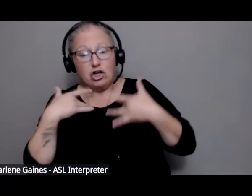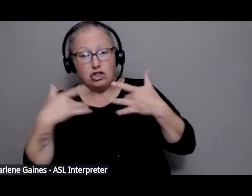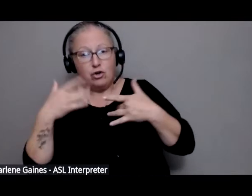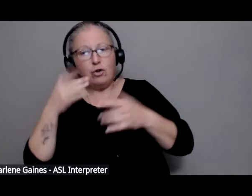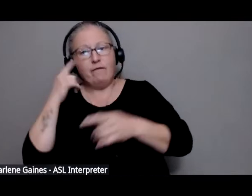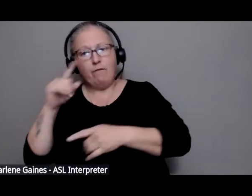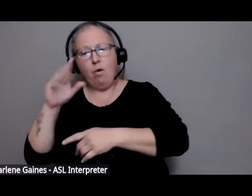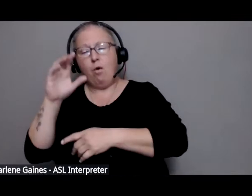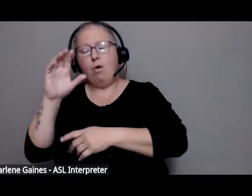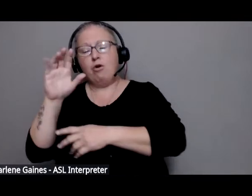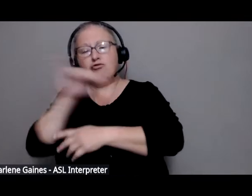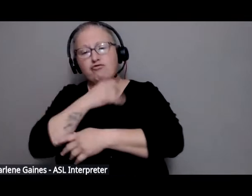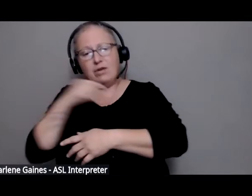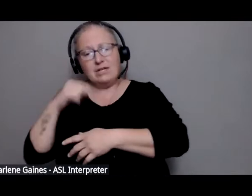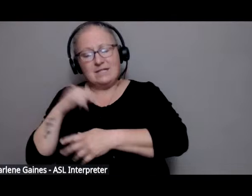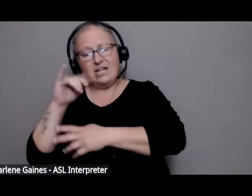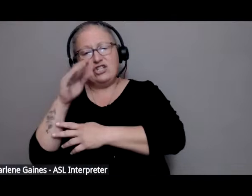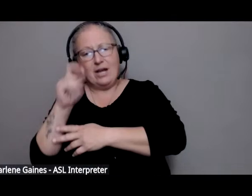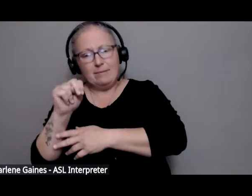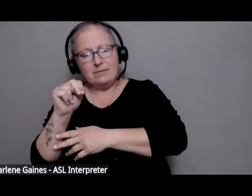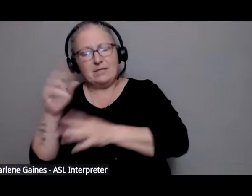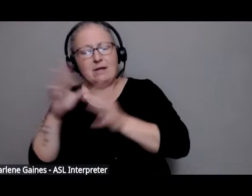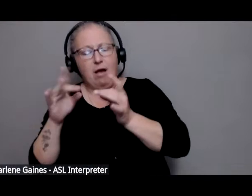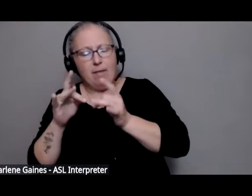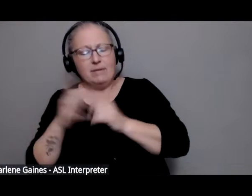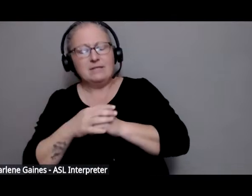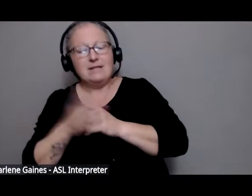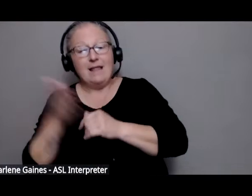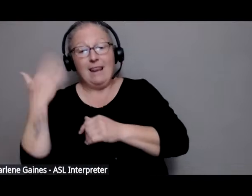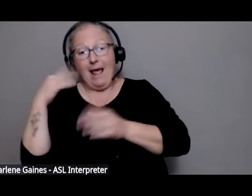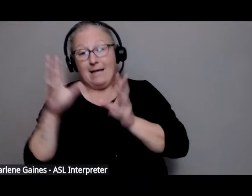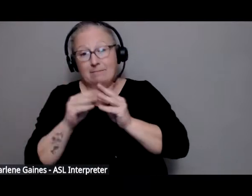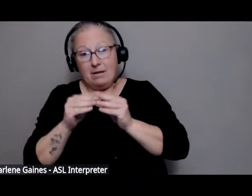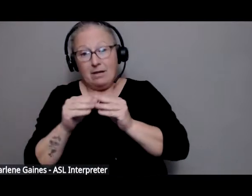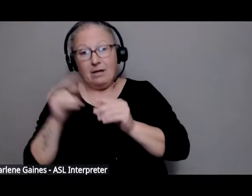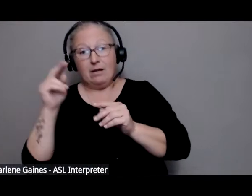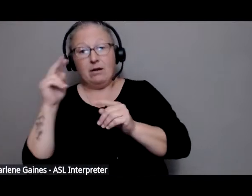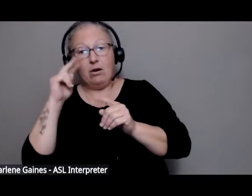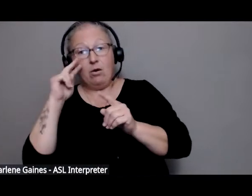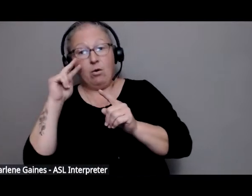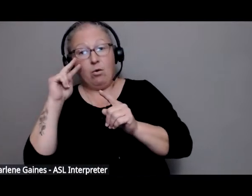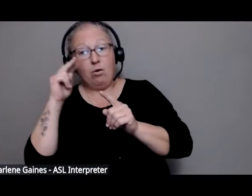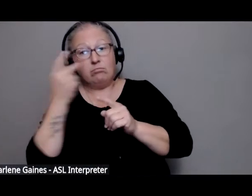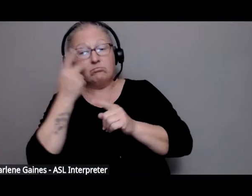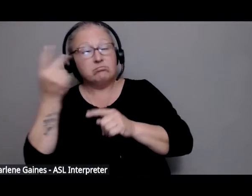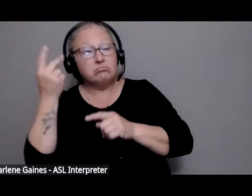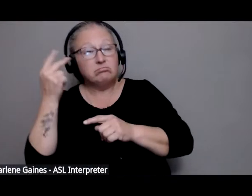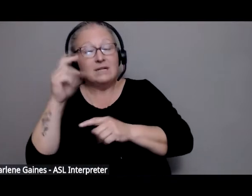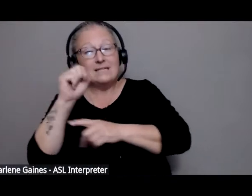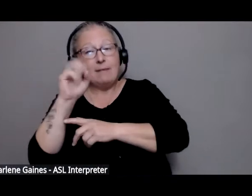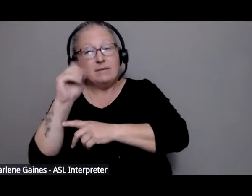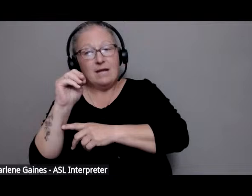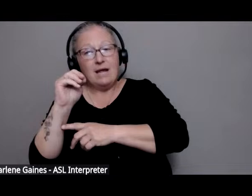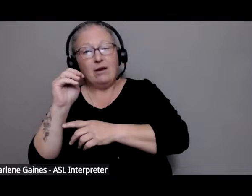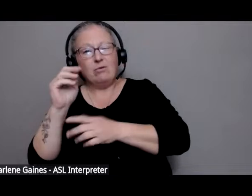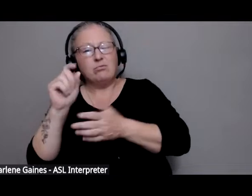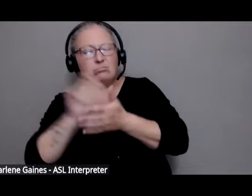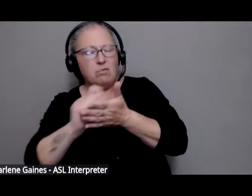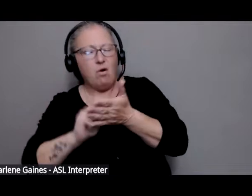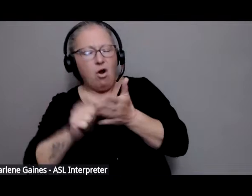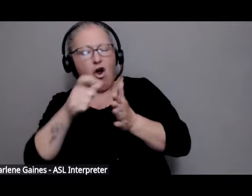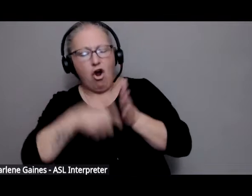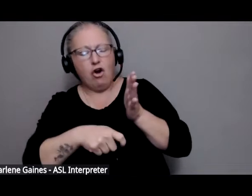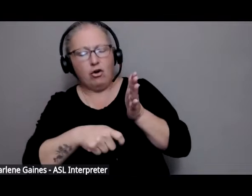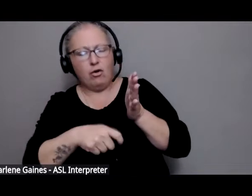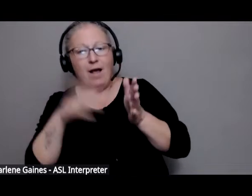at the recent forum. After the last meeting and in reflecting on the recent San Mateo Daily Journal article, including